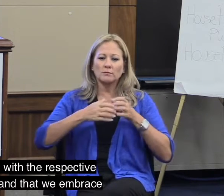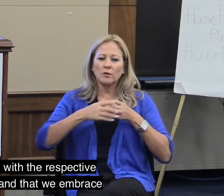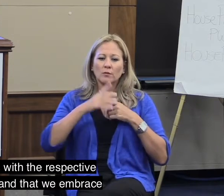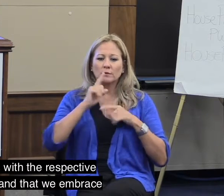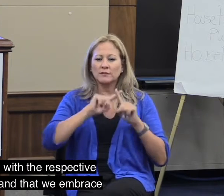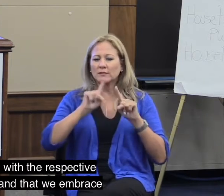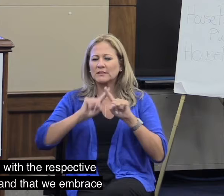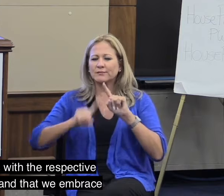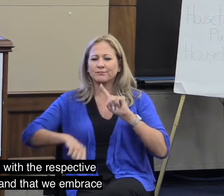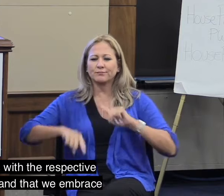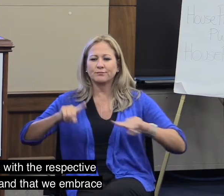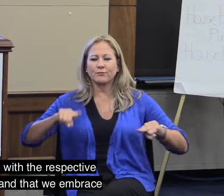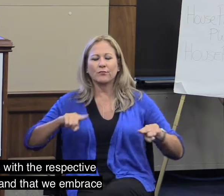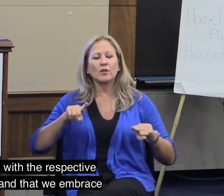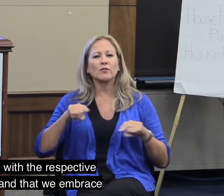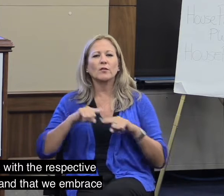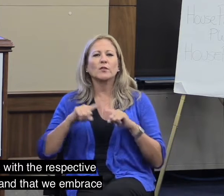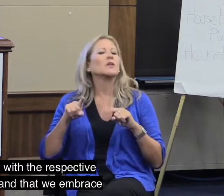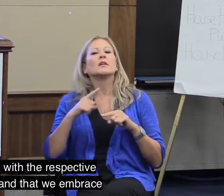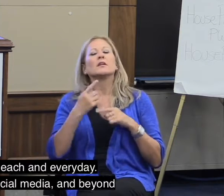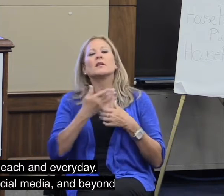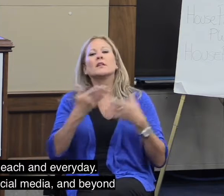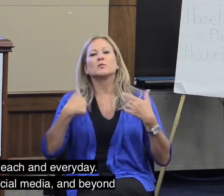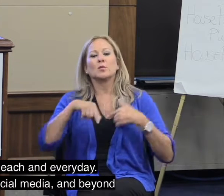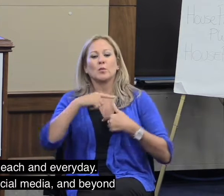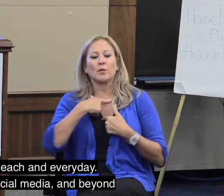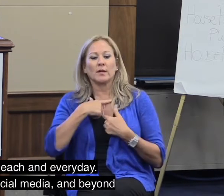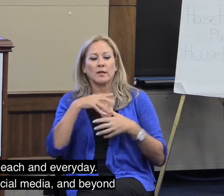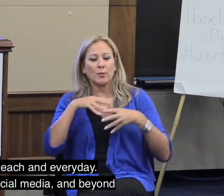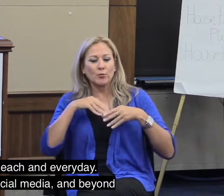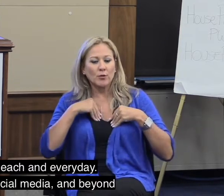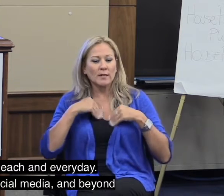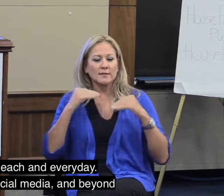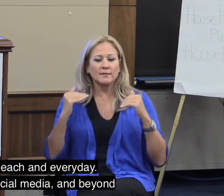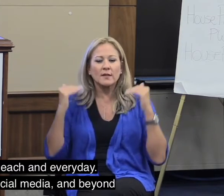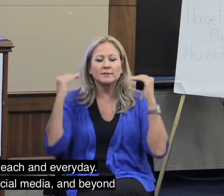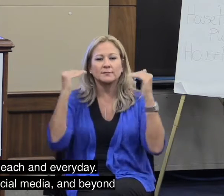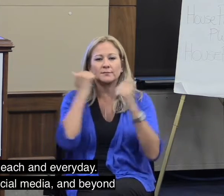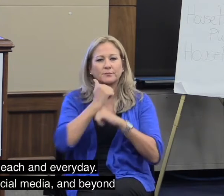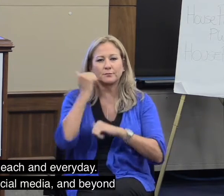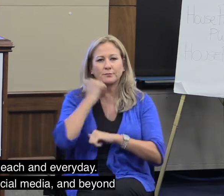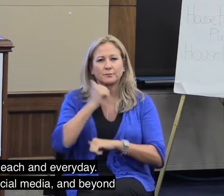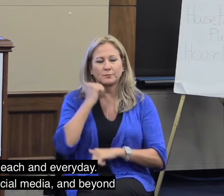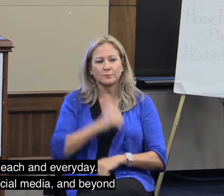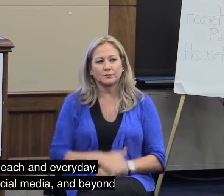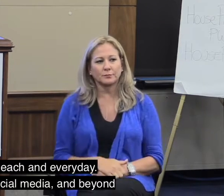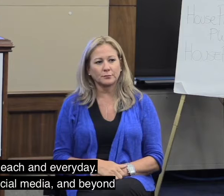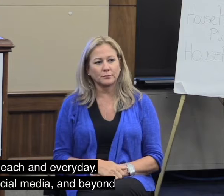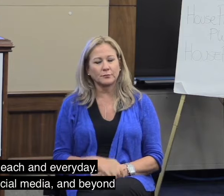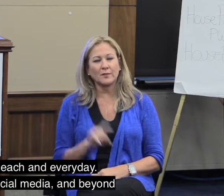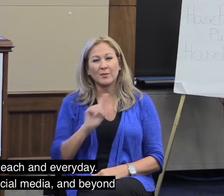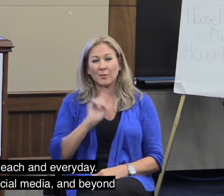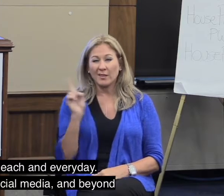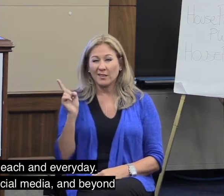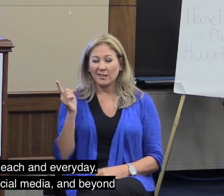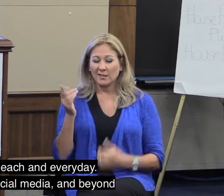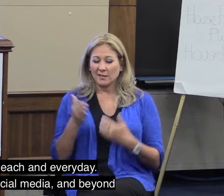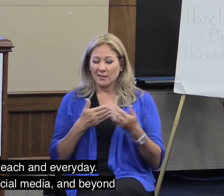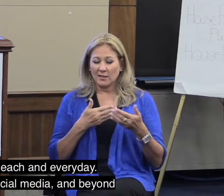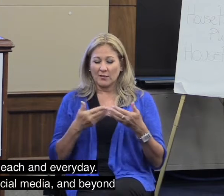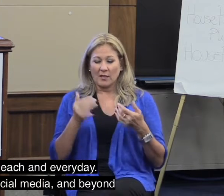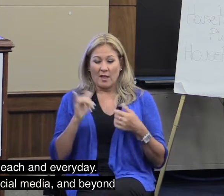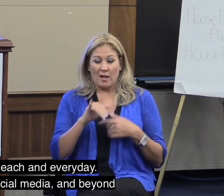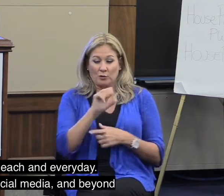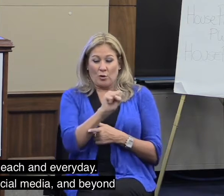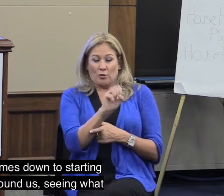causes that we celebrate and that we embrace and that we advance each and every day. But beyond even that